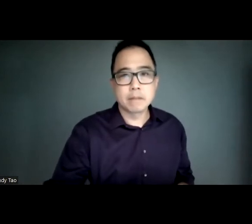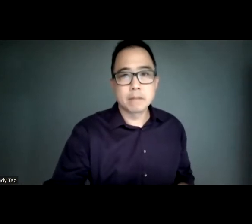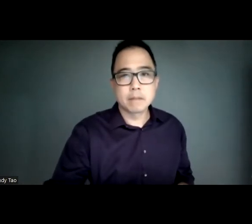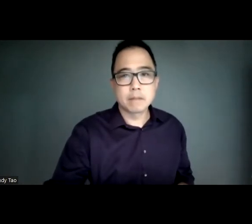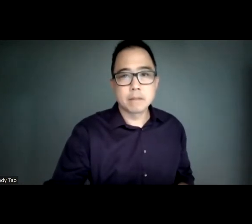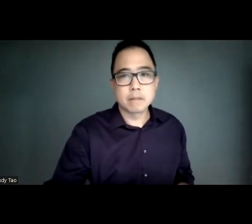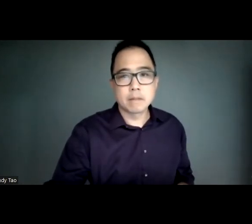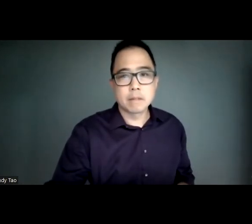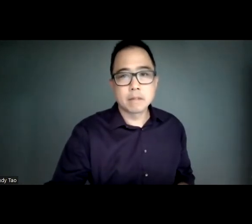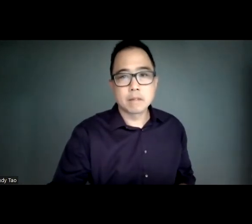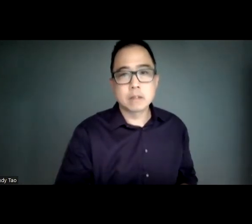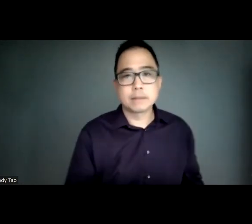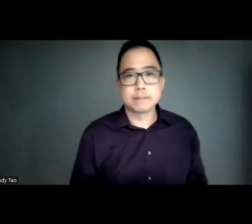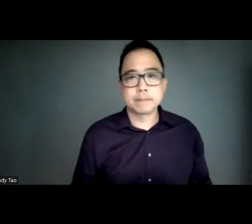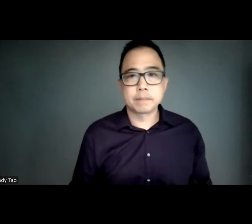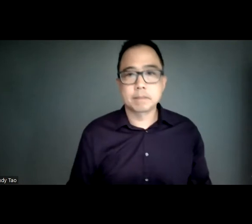things be like?